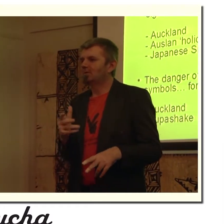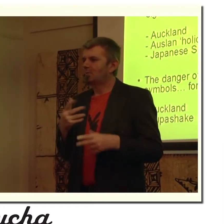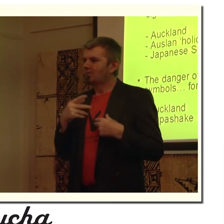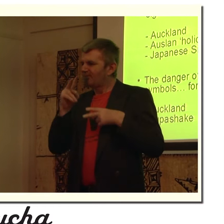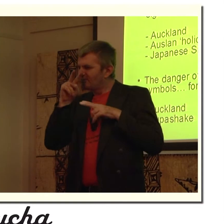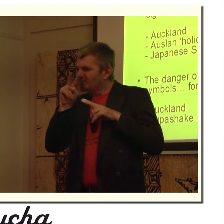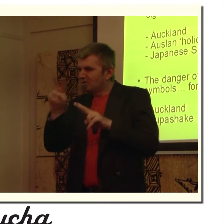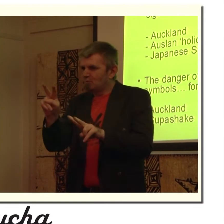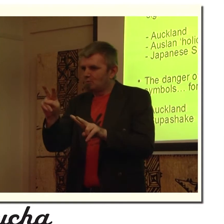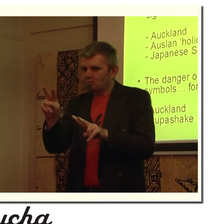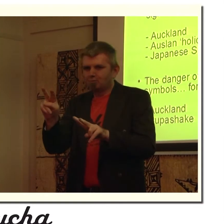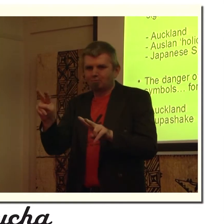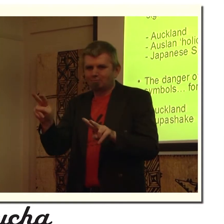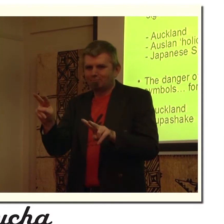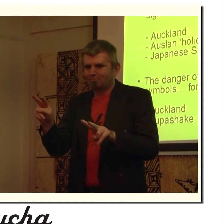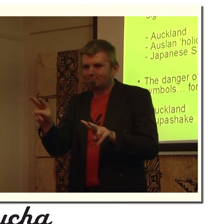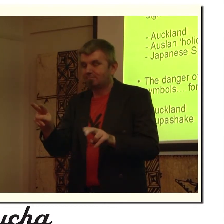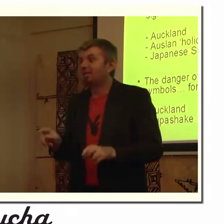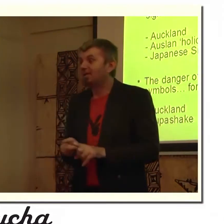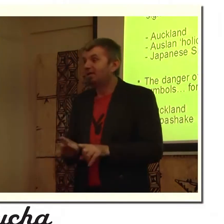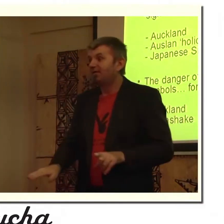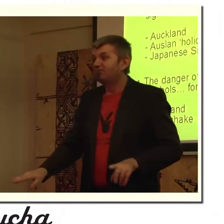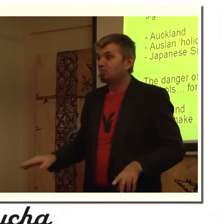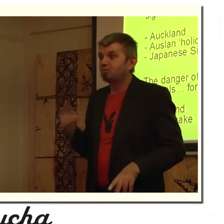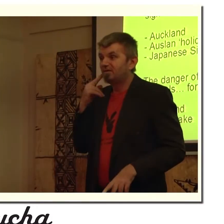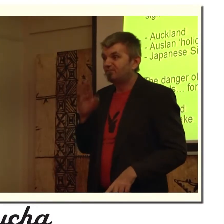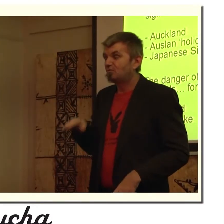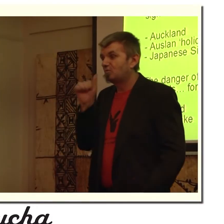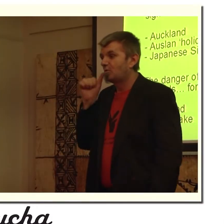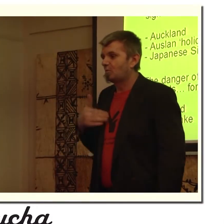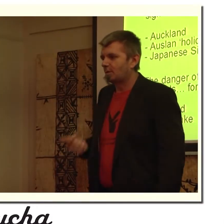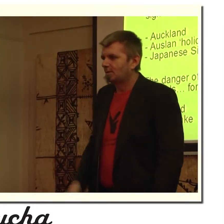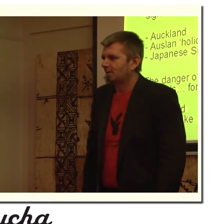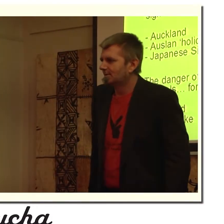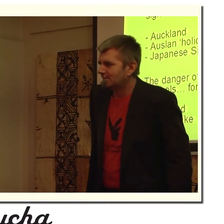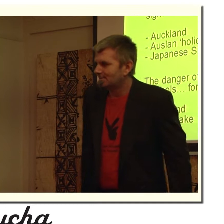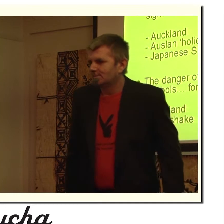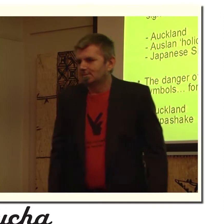are famous for this, you know, and they're visual. Their language is a visual language.